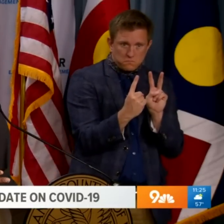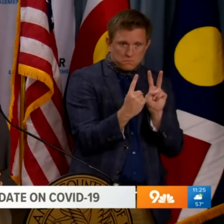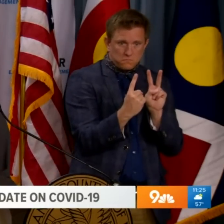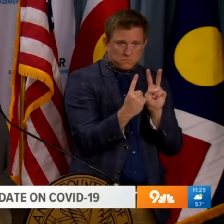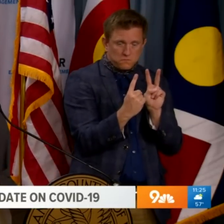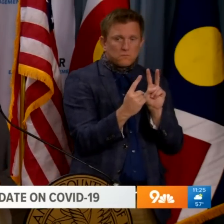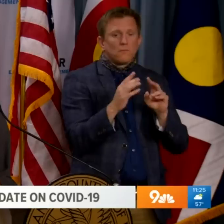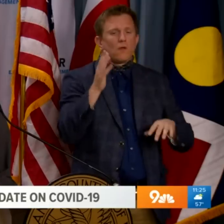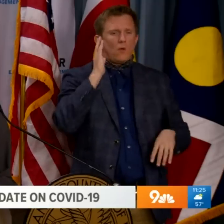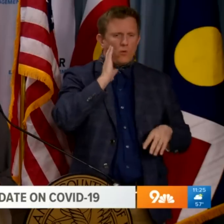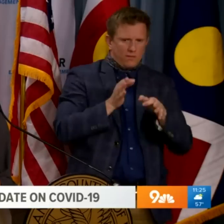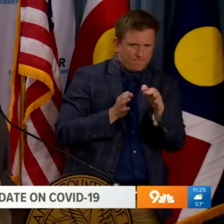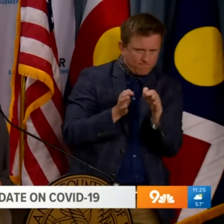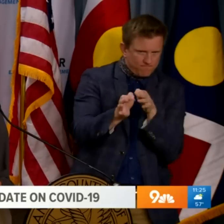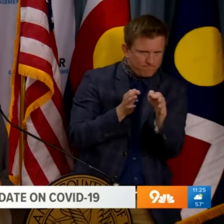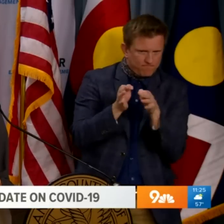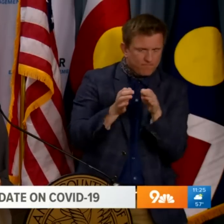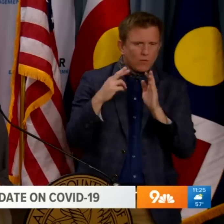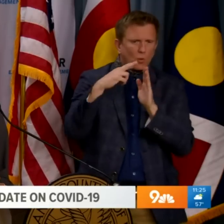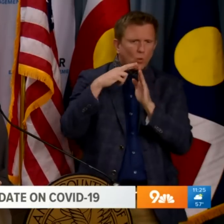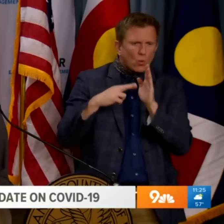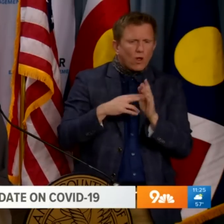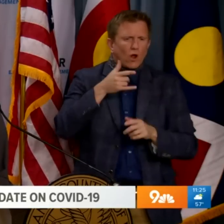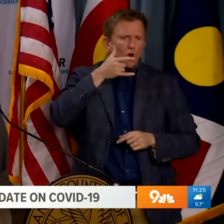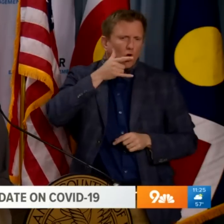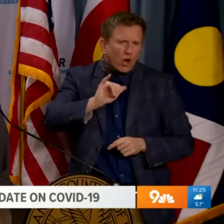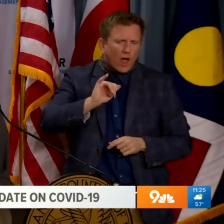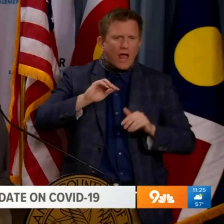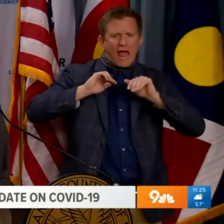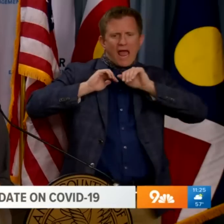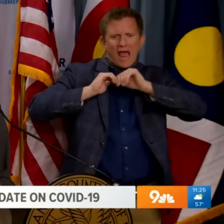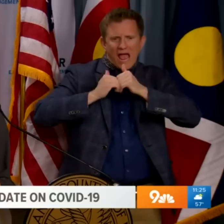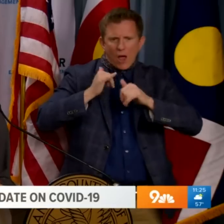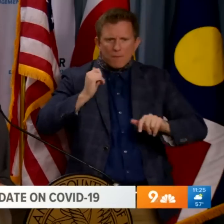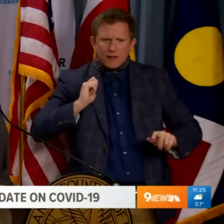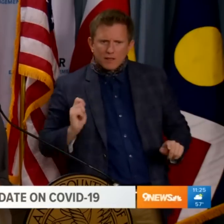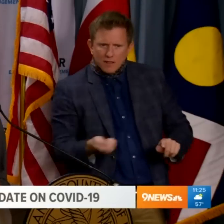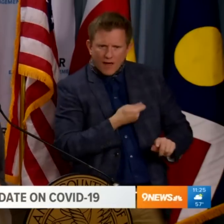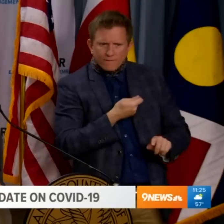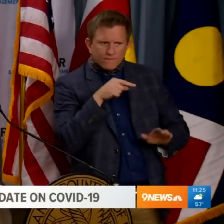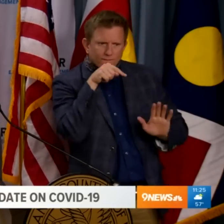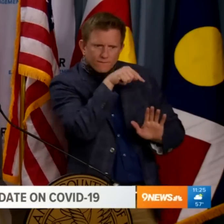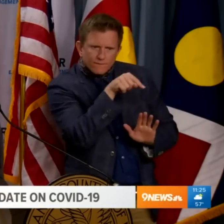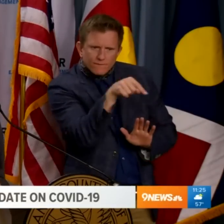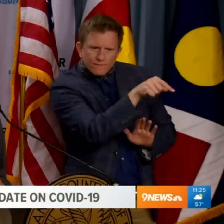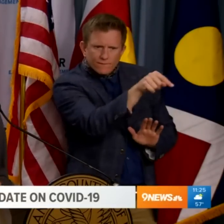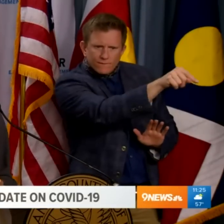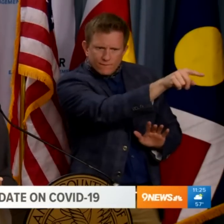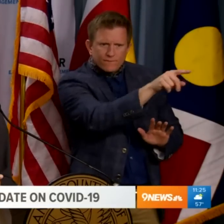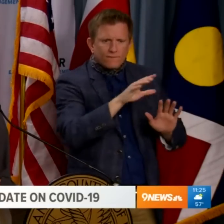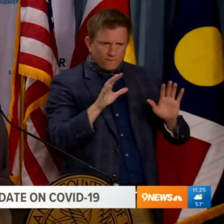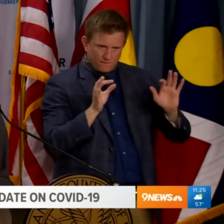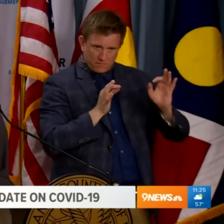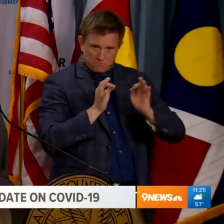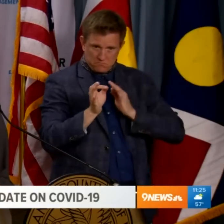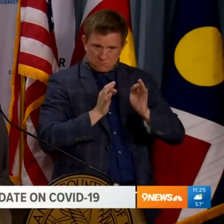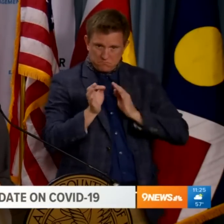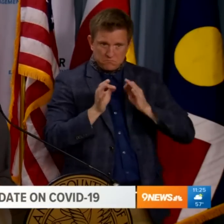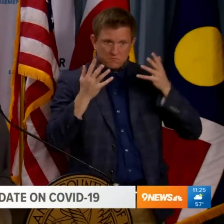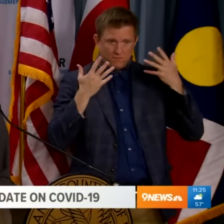with our pro shops, which will be closed. The guests who arrive will be